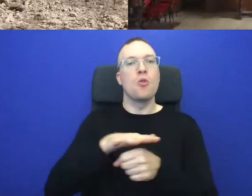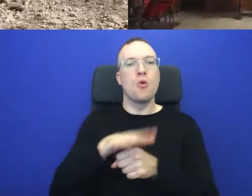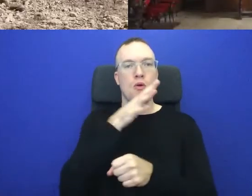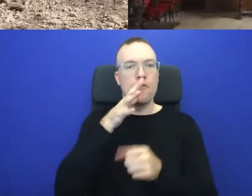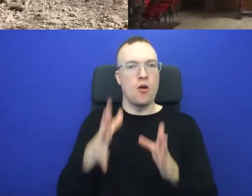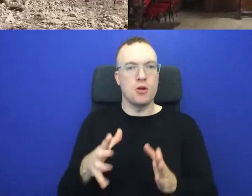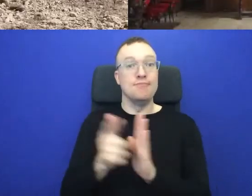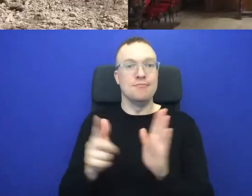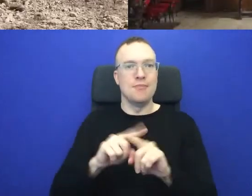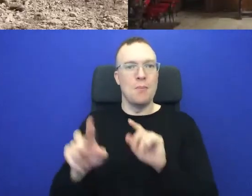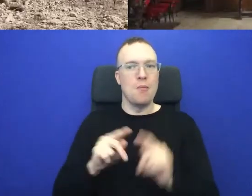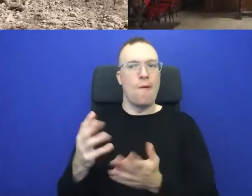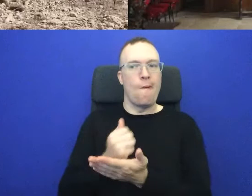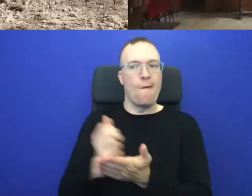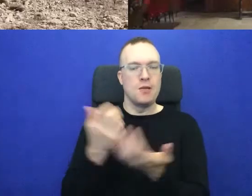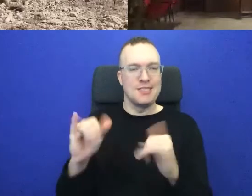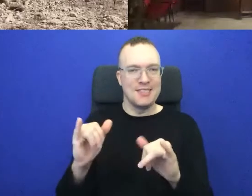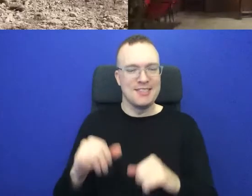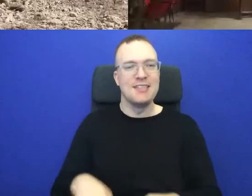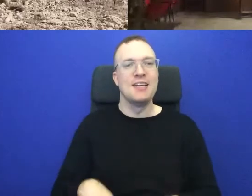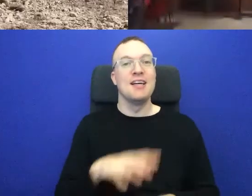was doing that.